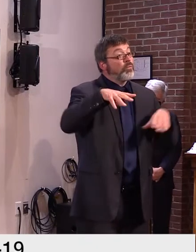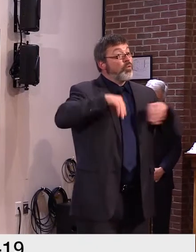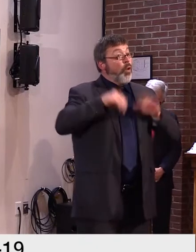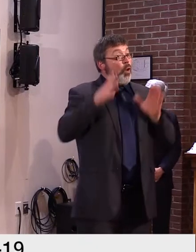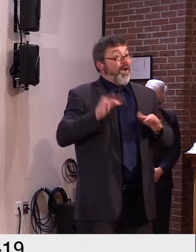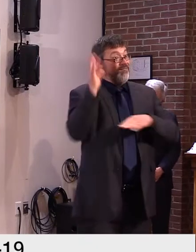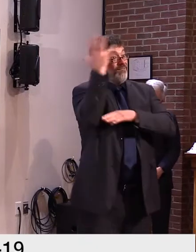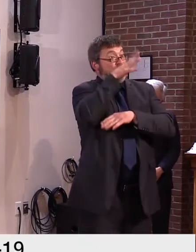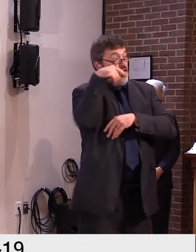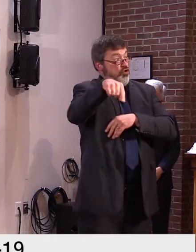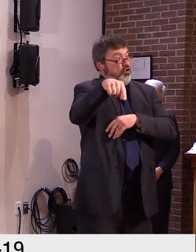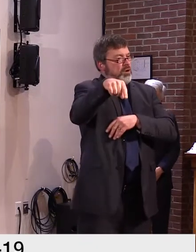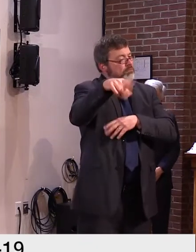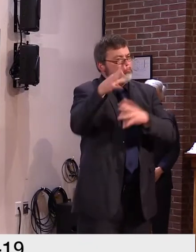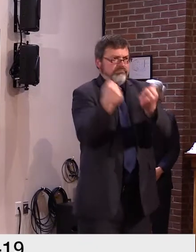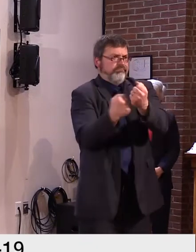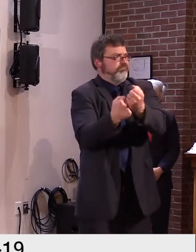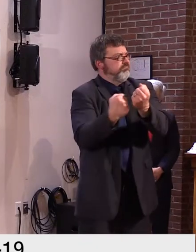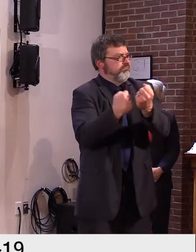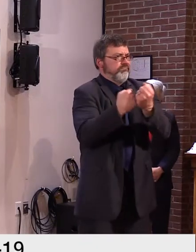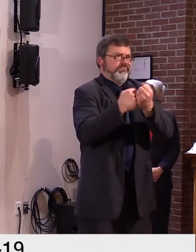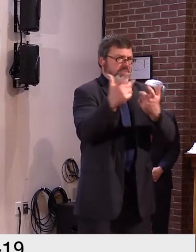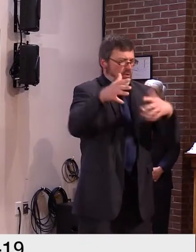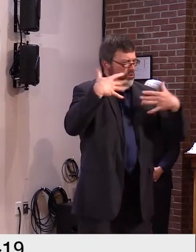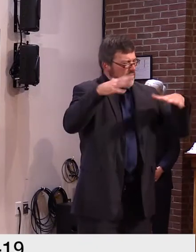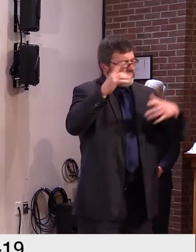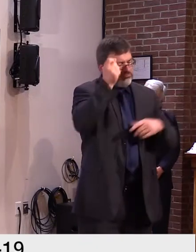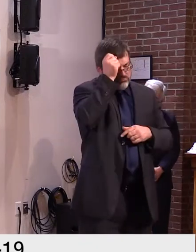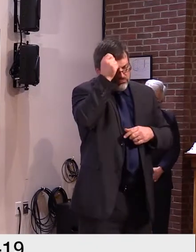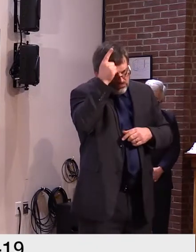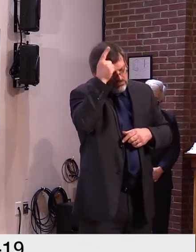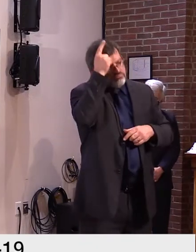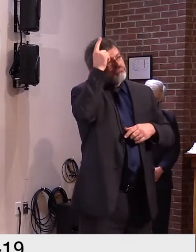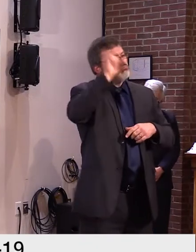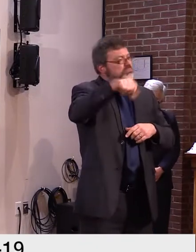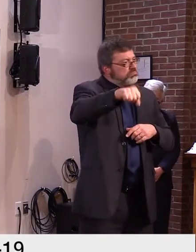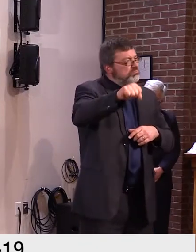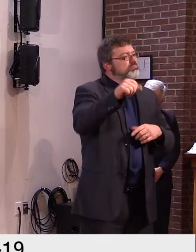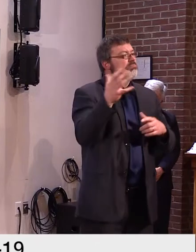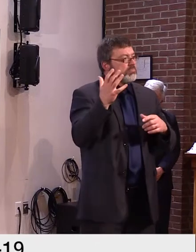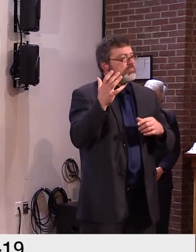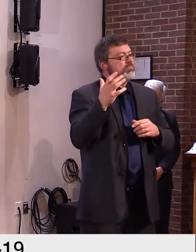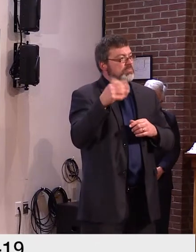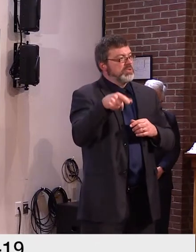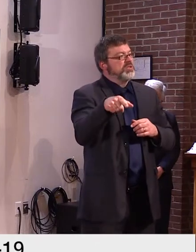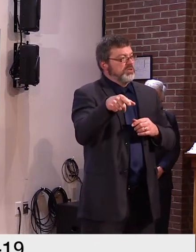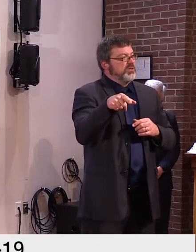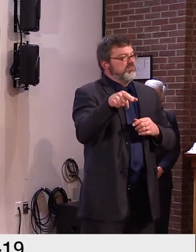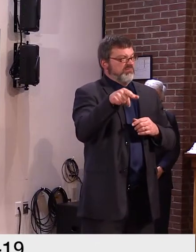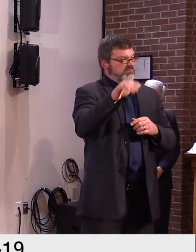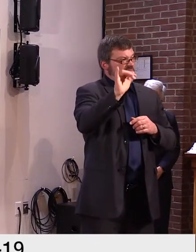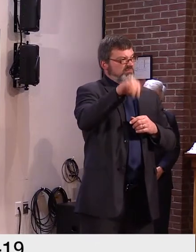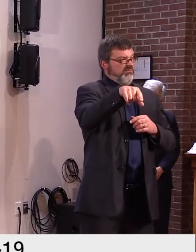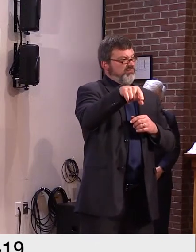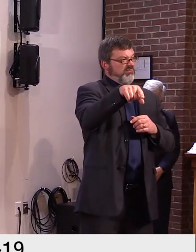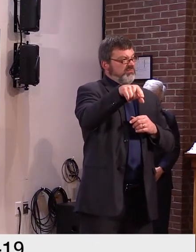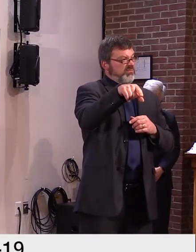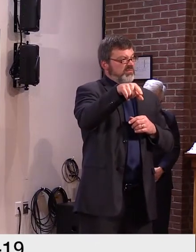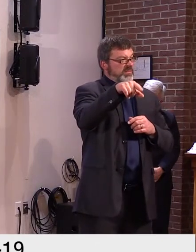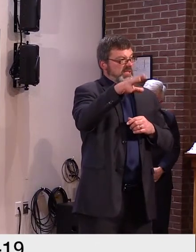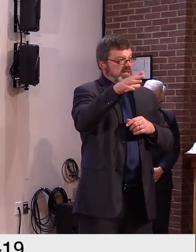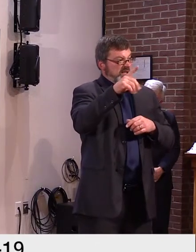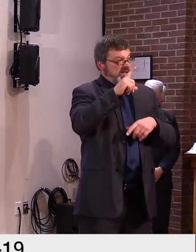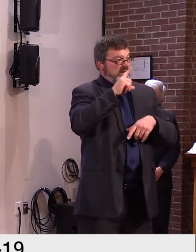isolating. Right now, the best solution for housing is on site, but should the need change, the State